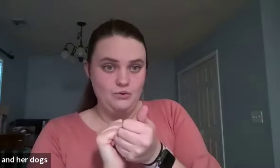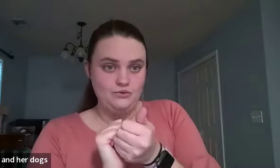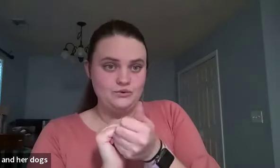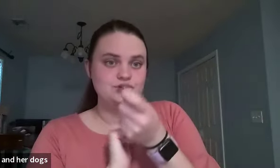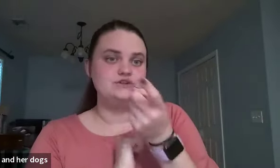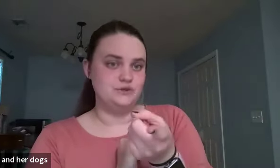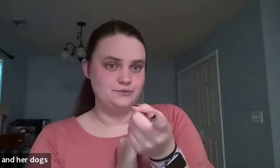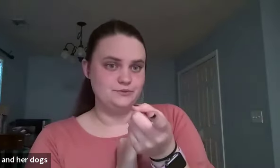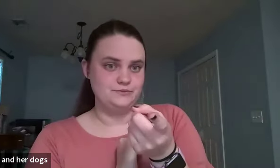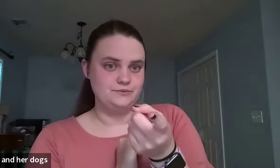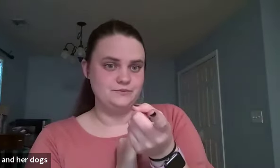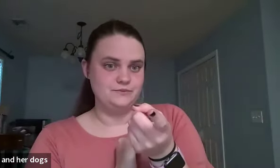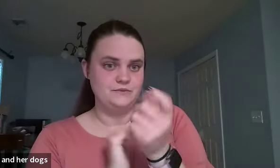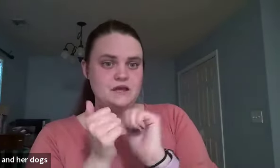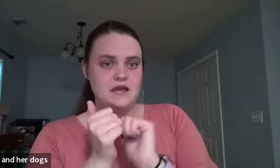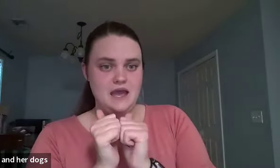how you.